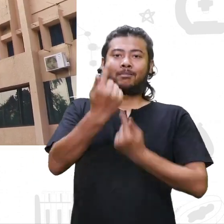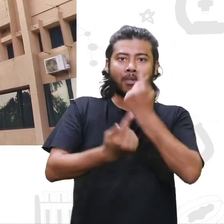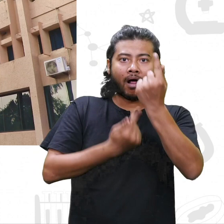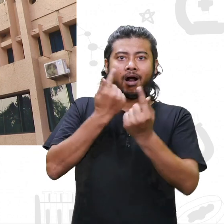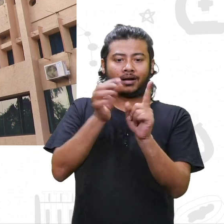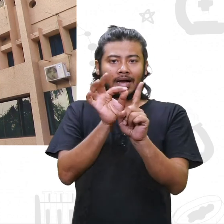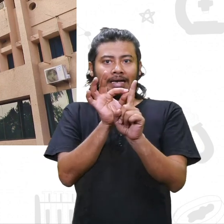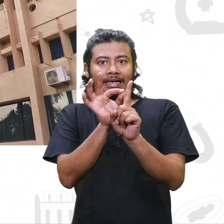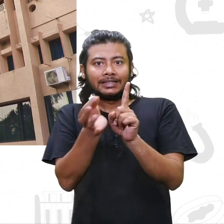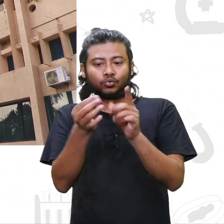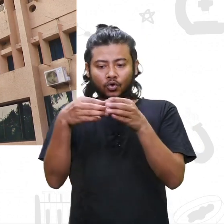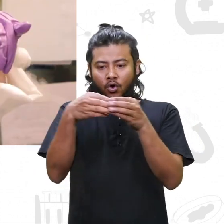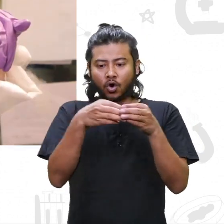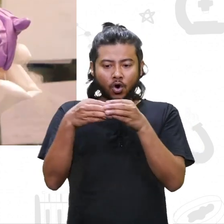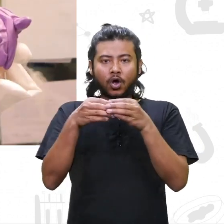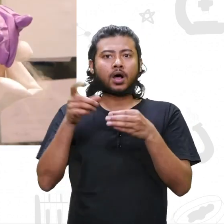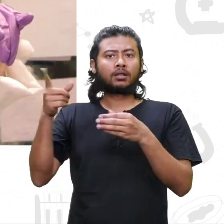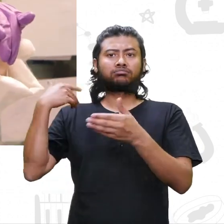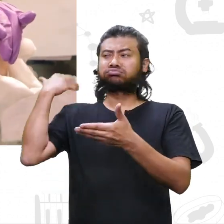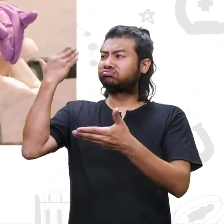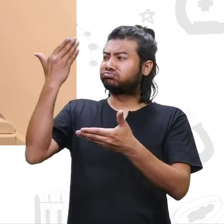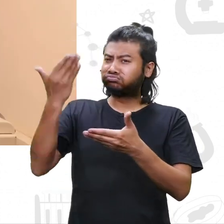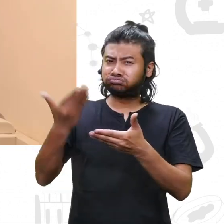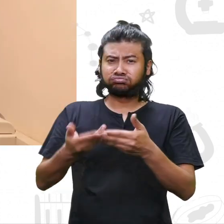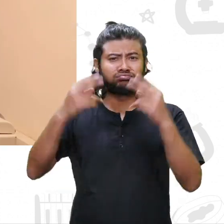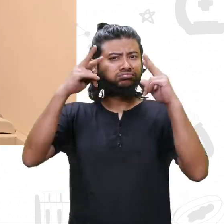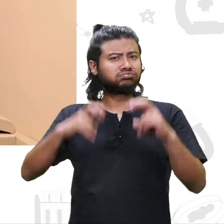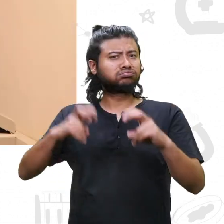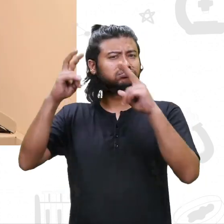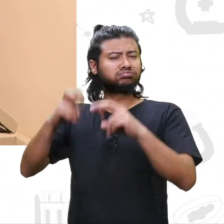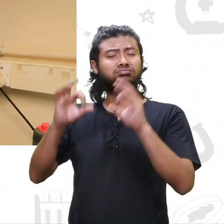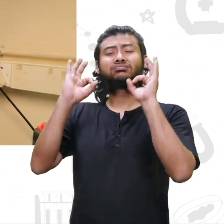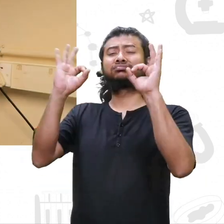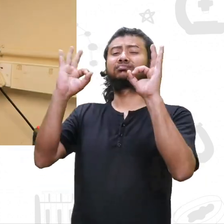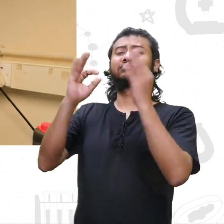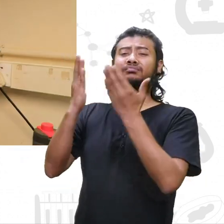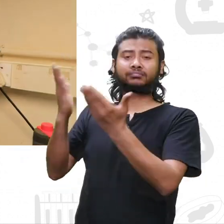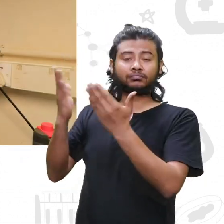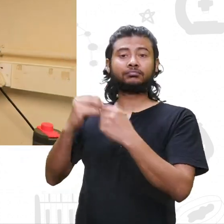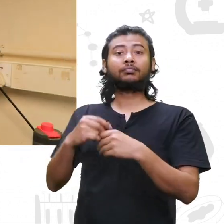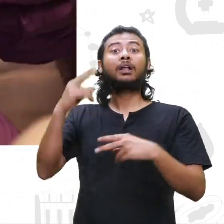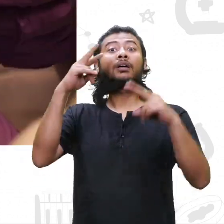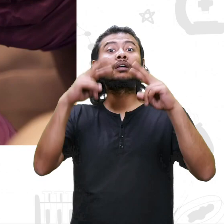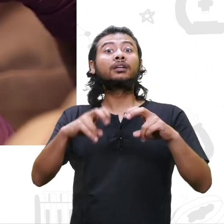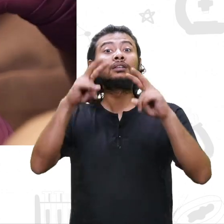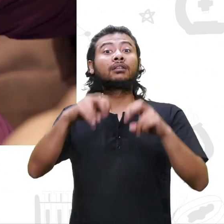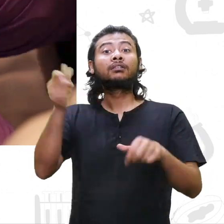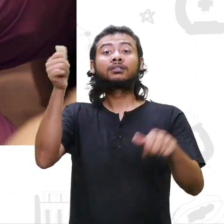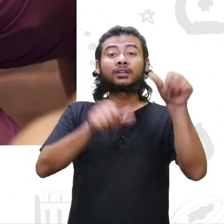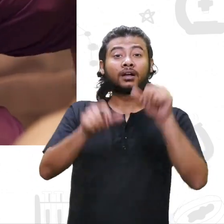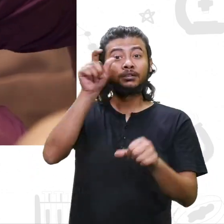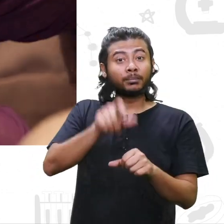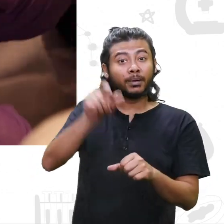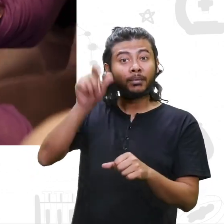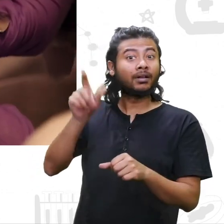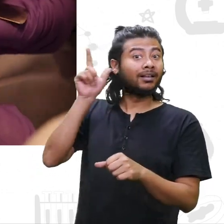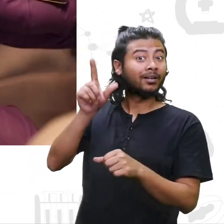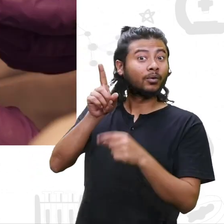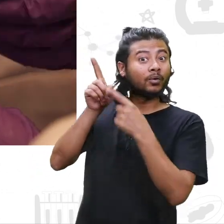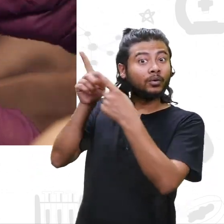plant tissue culture. Since its inception, the scientists have researched plant tissue culture on various plant species